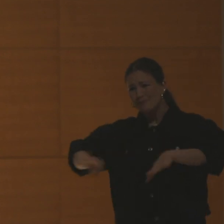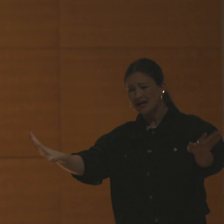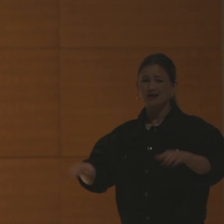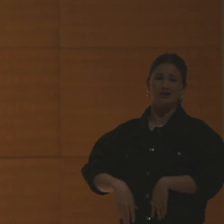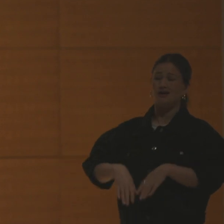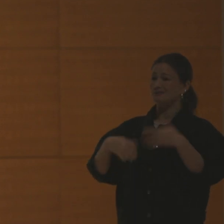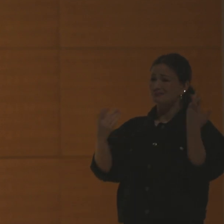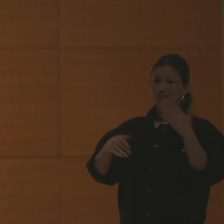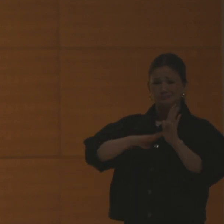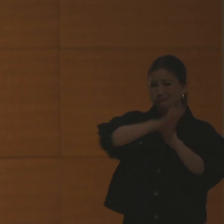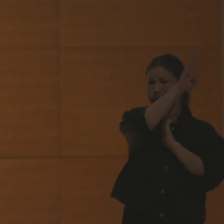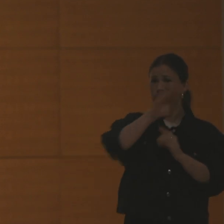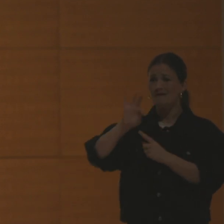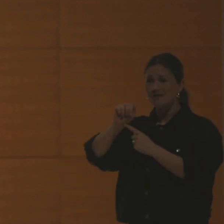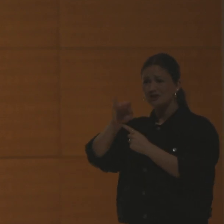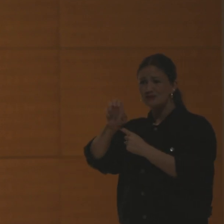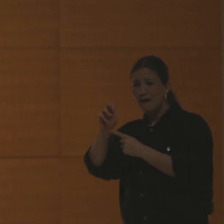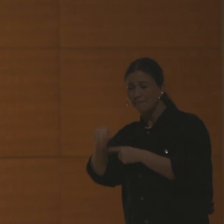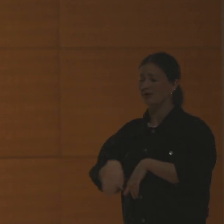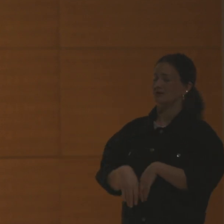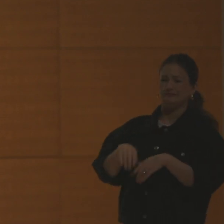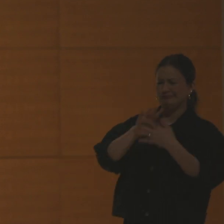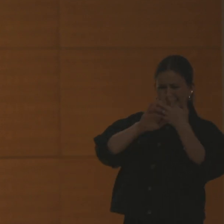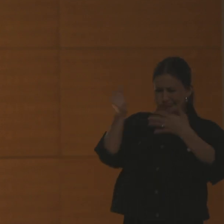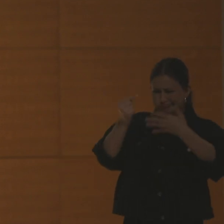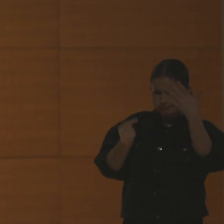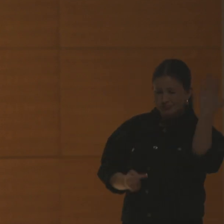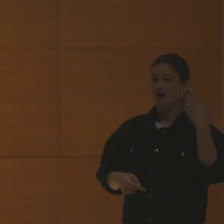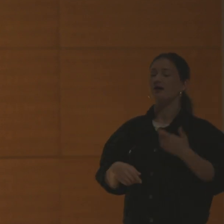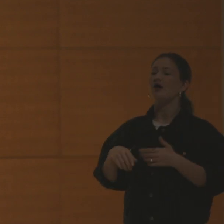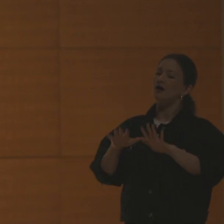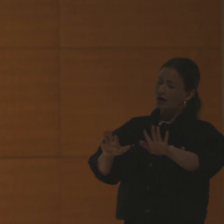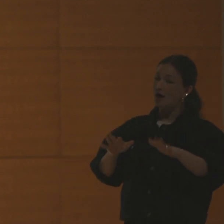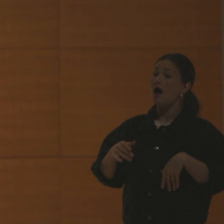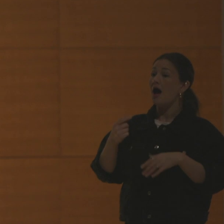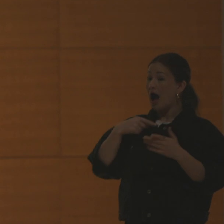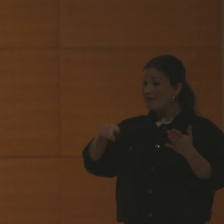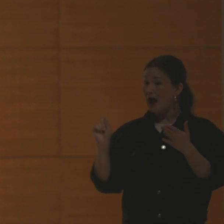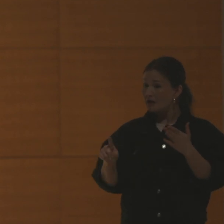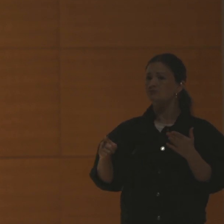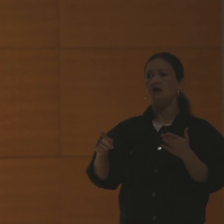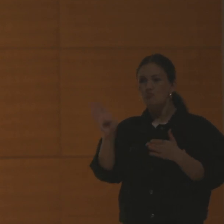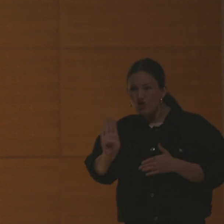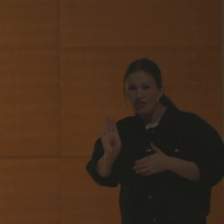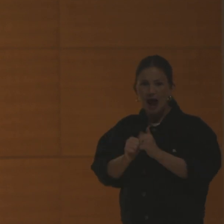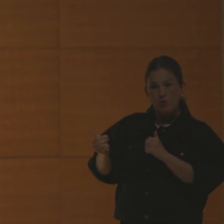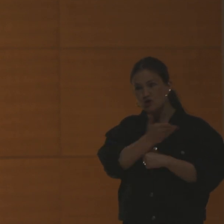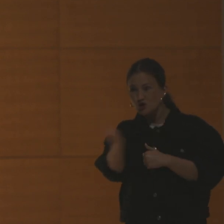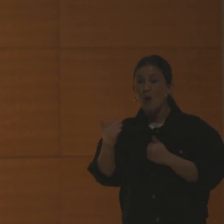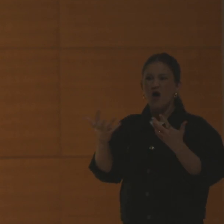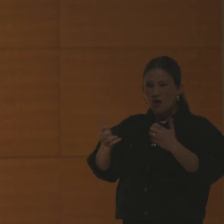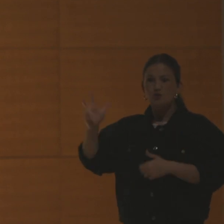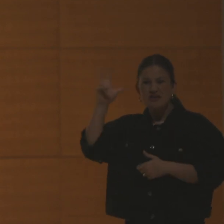inflation. Sometimes, to feel that you're alive, you have to be loud. So when I ask you, oh, Brooklyn, how you doing? I expect to hear from